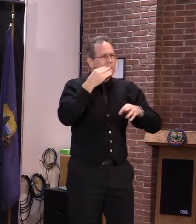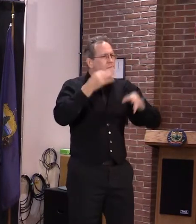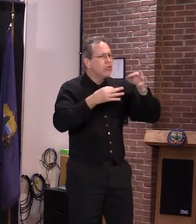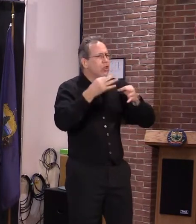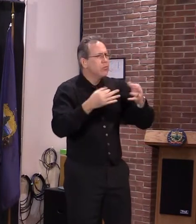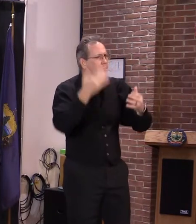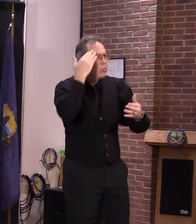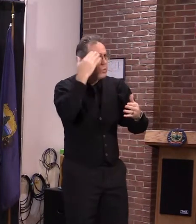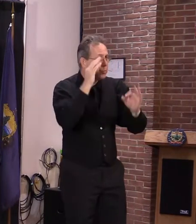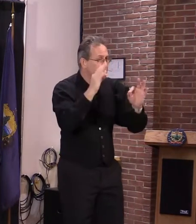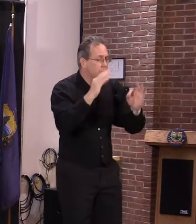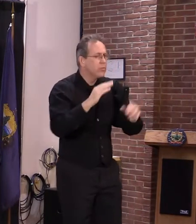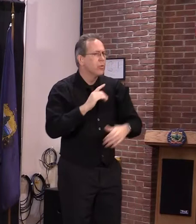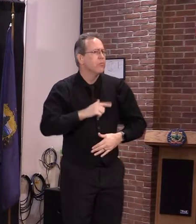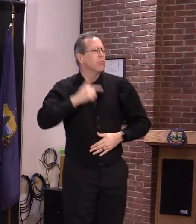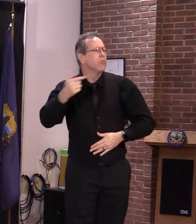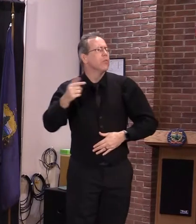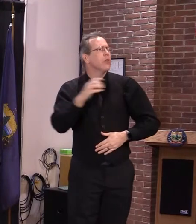Pichek.